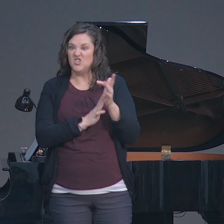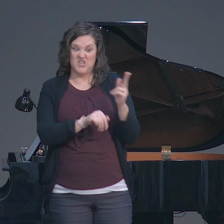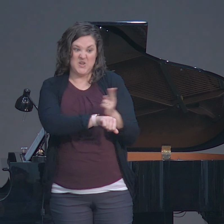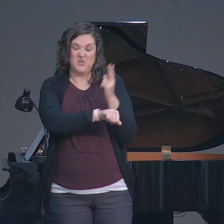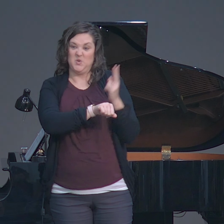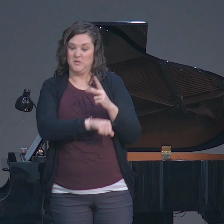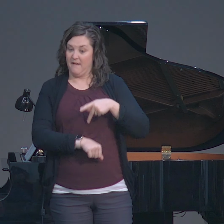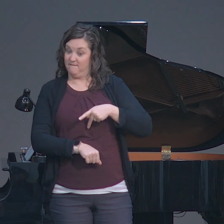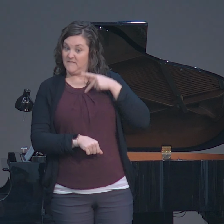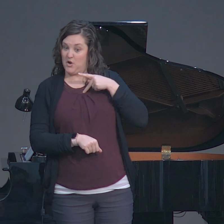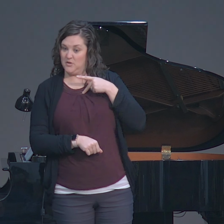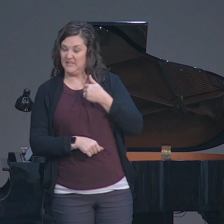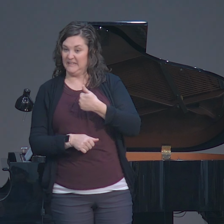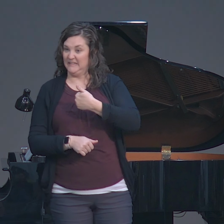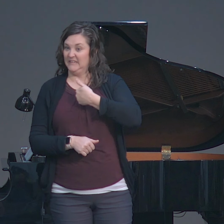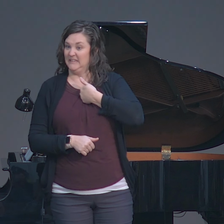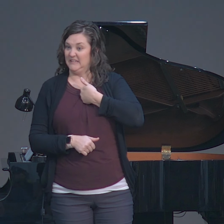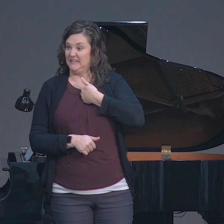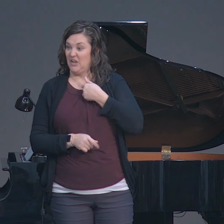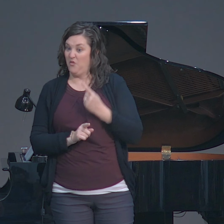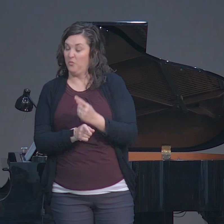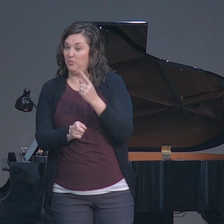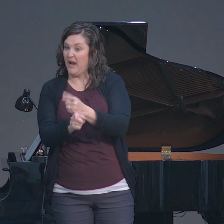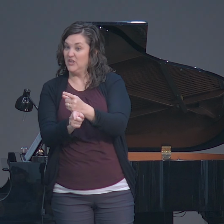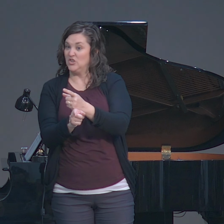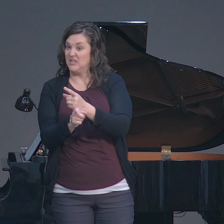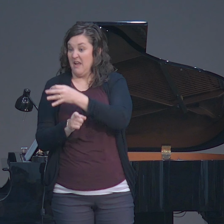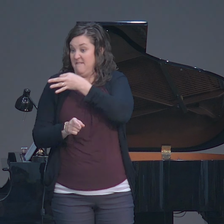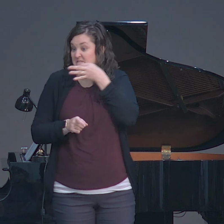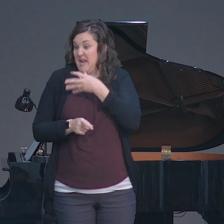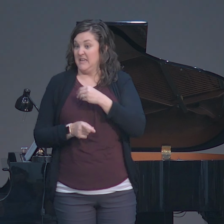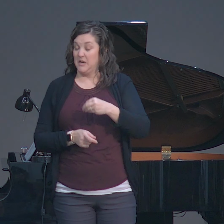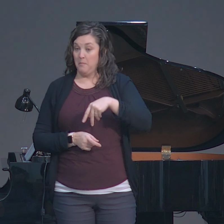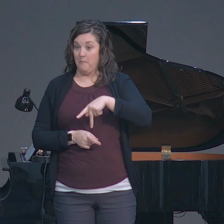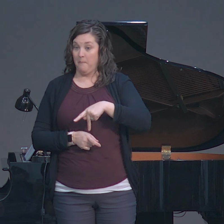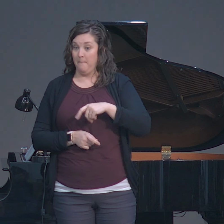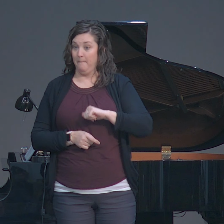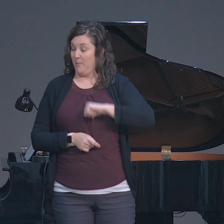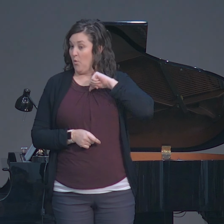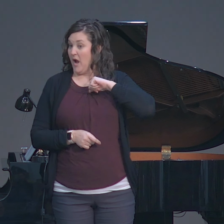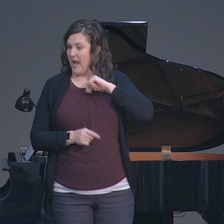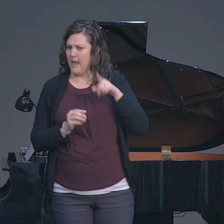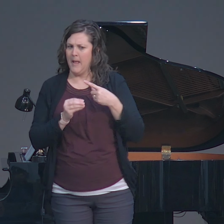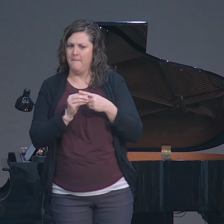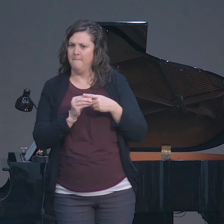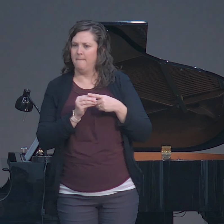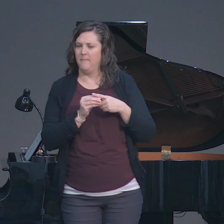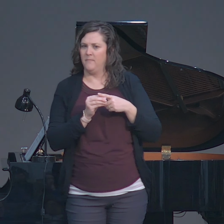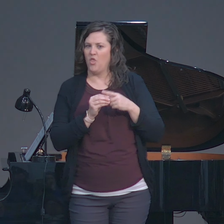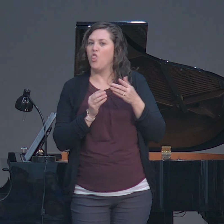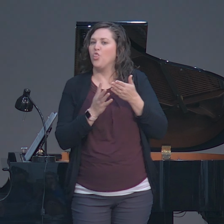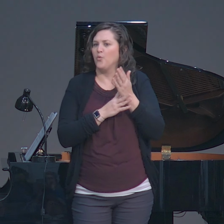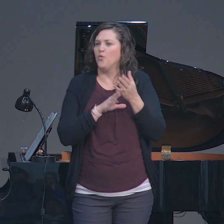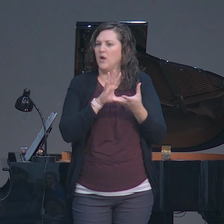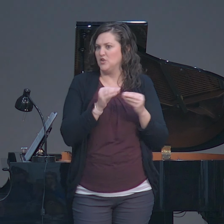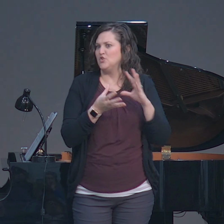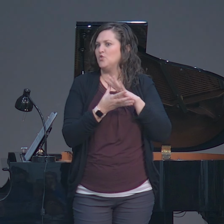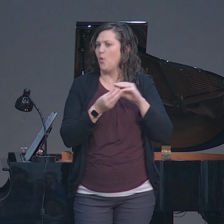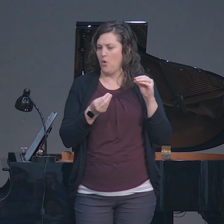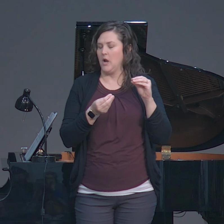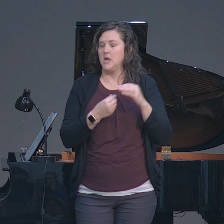Pharisee's self-righteous pride in fasting as part of a parable he told about a heart attitude that was needed